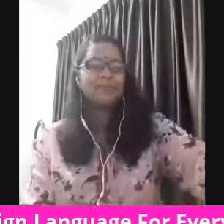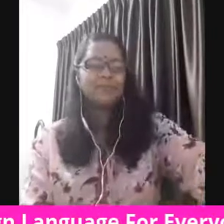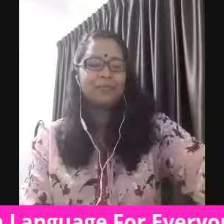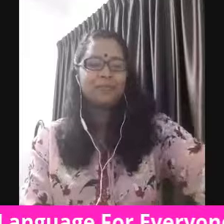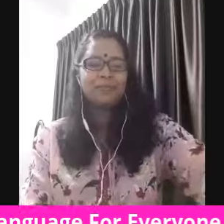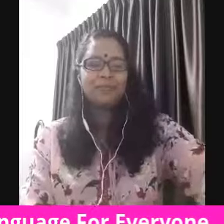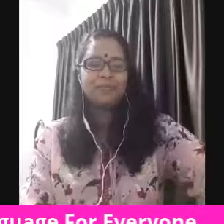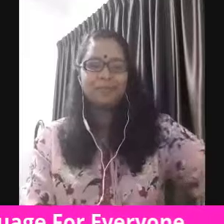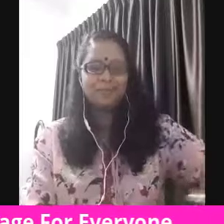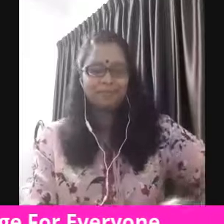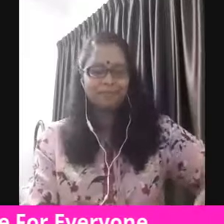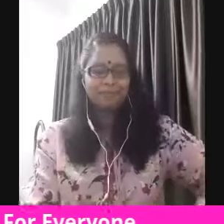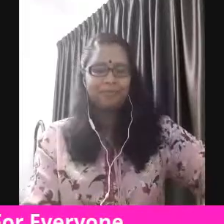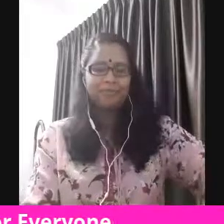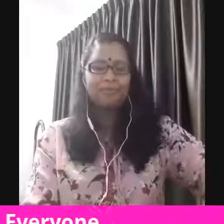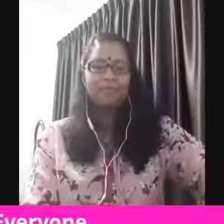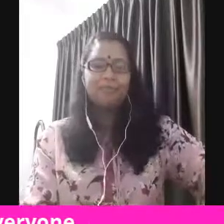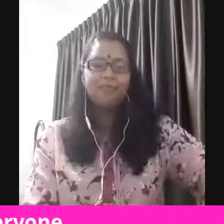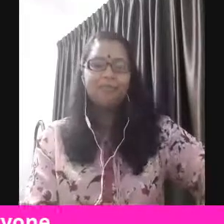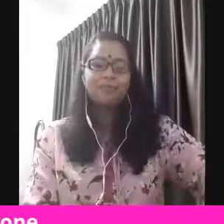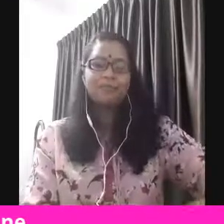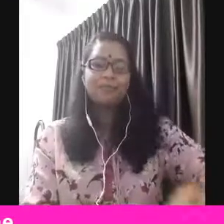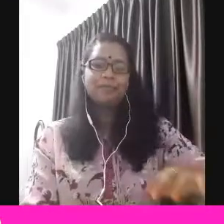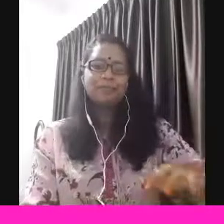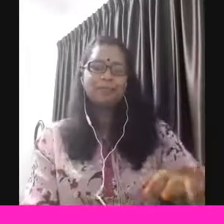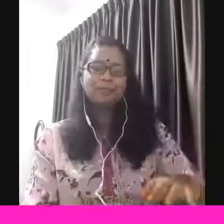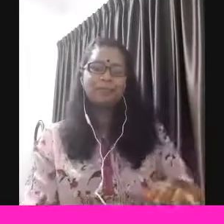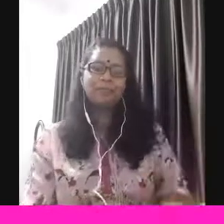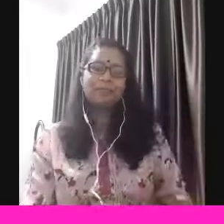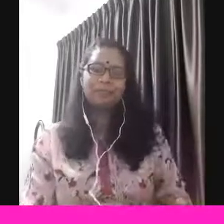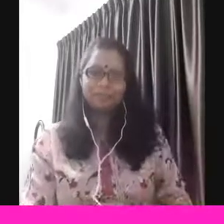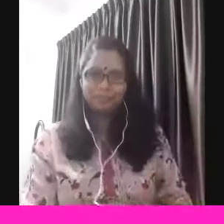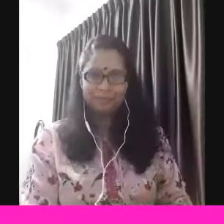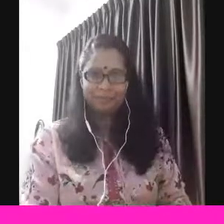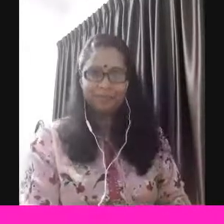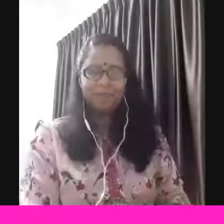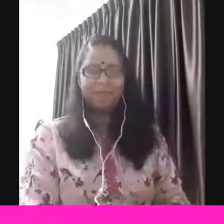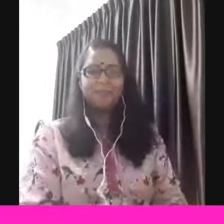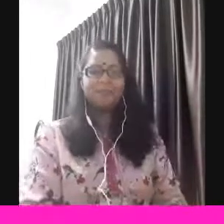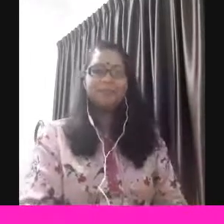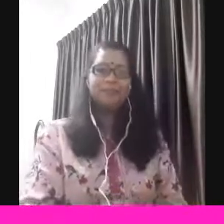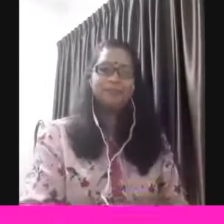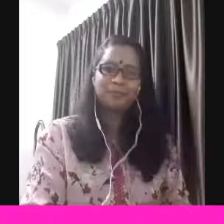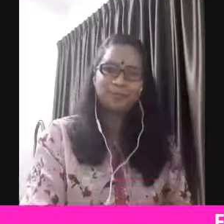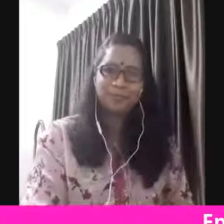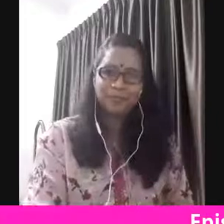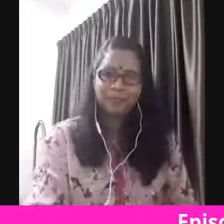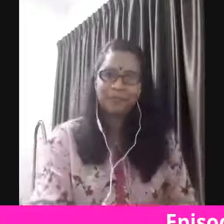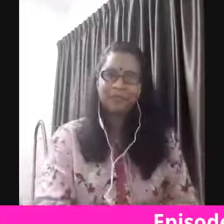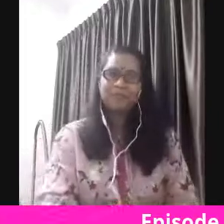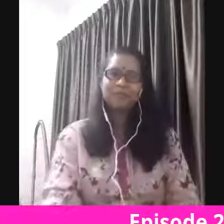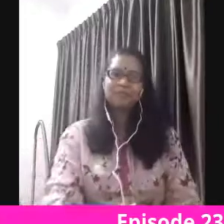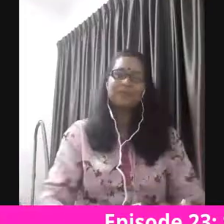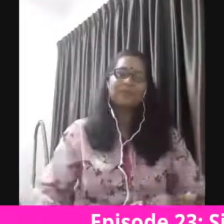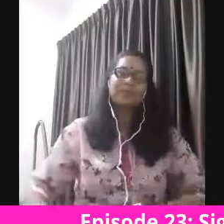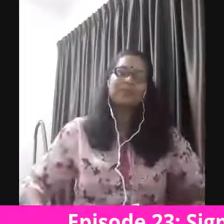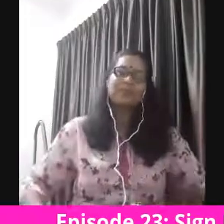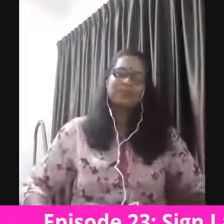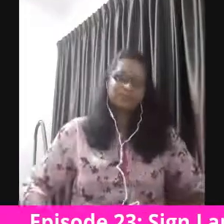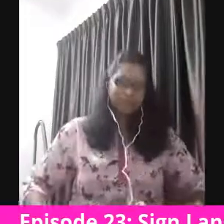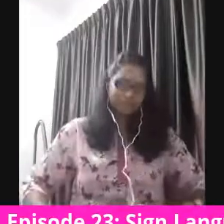start first. Over to you on what we're going to learn. So we're going to learn something, and of course, it will